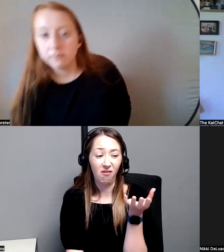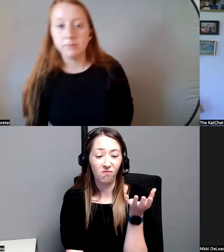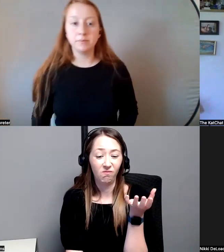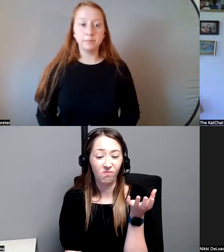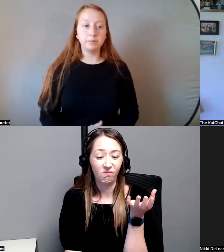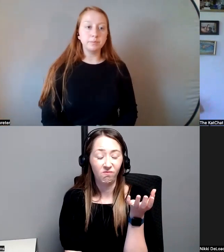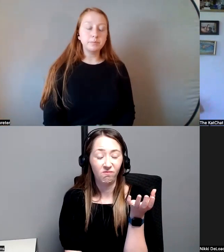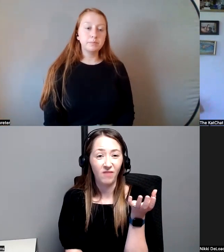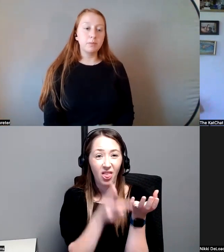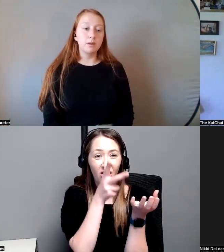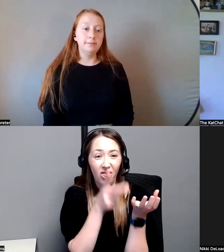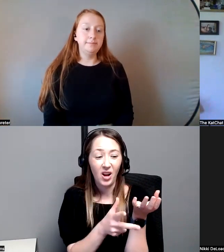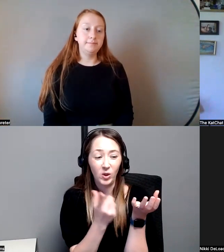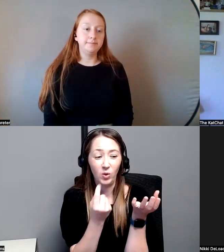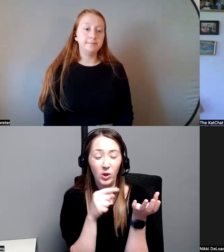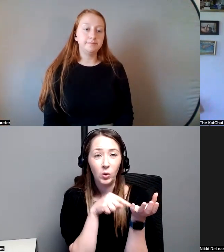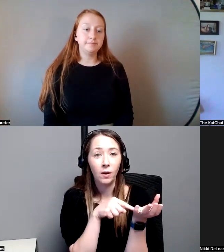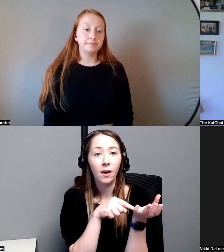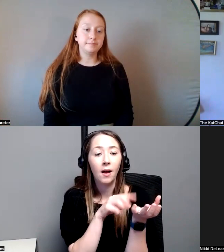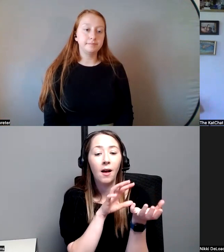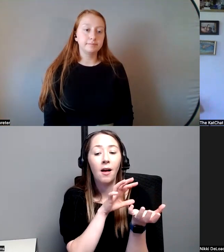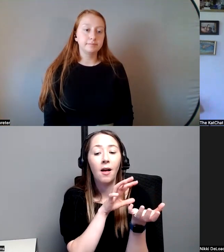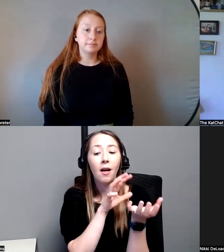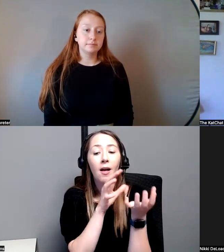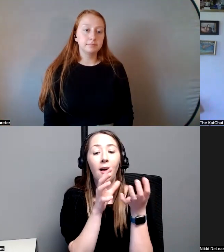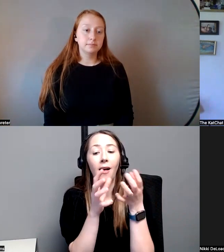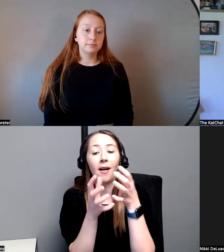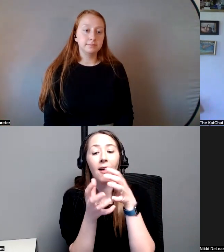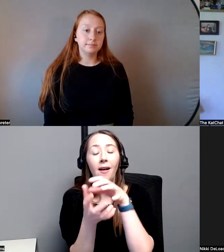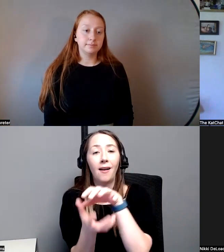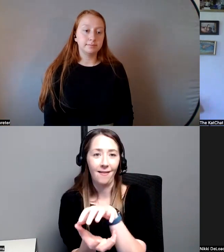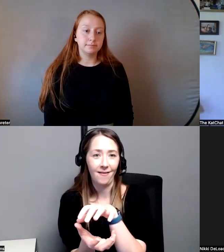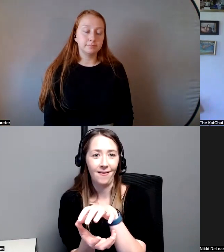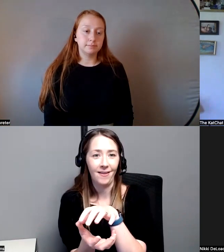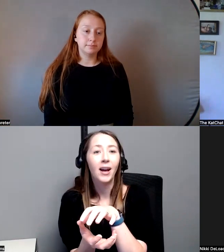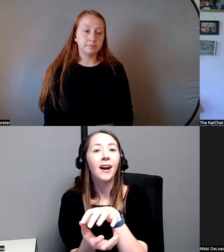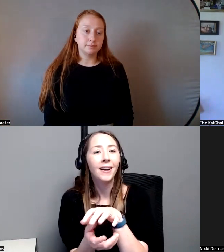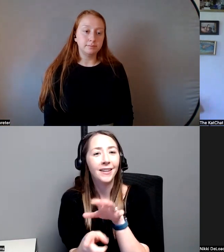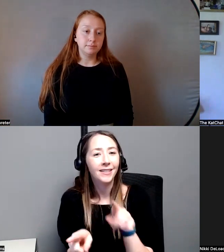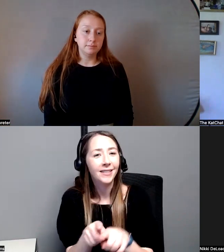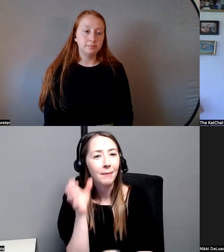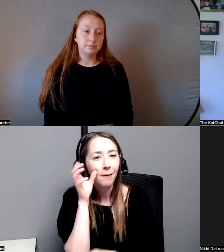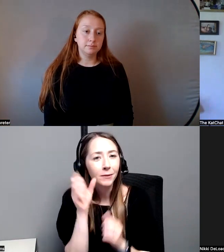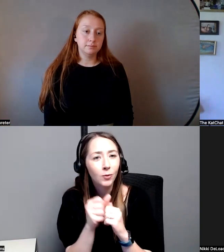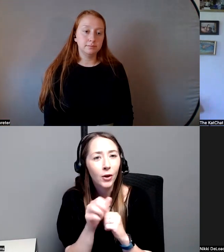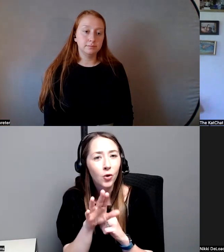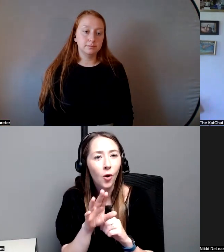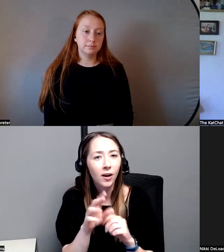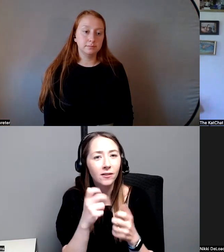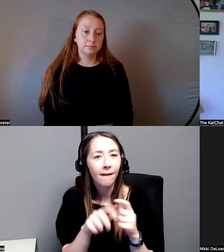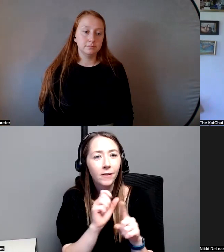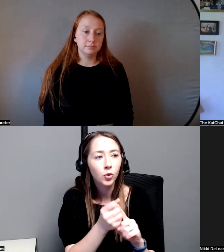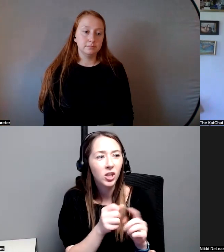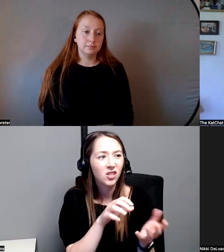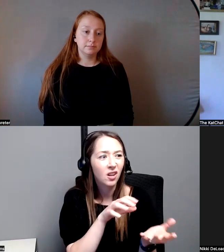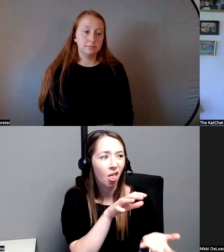into gold. It's how you take the tough situations and you make them matter. And for me, it looks